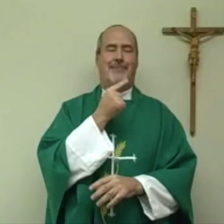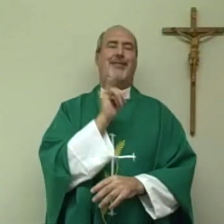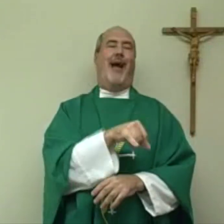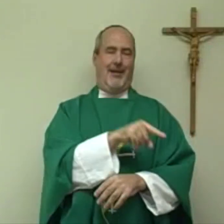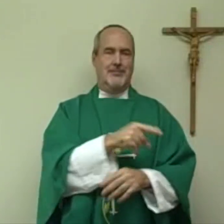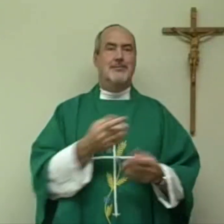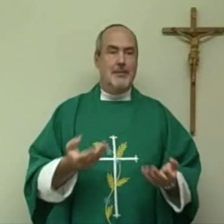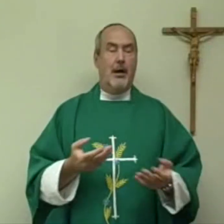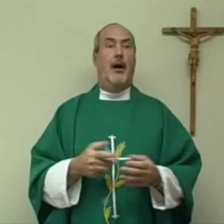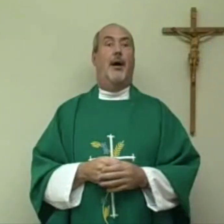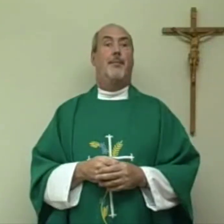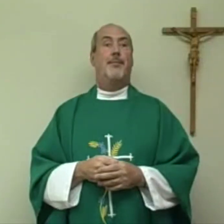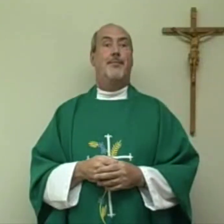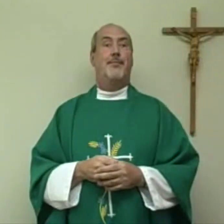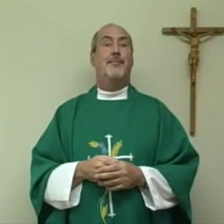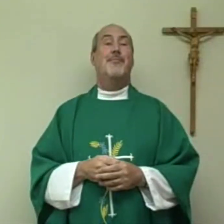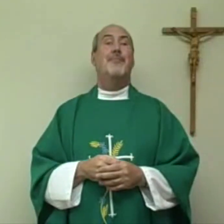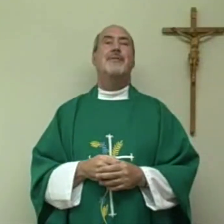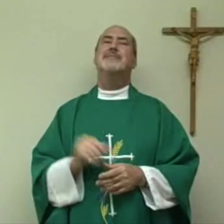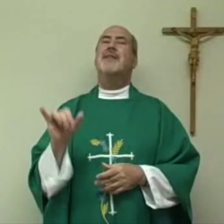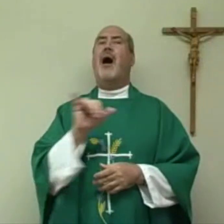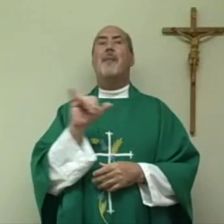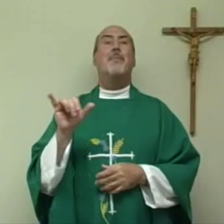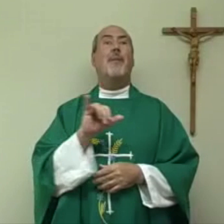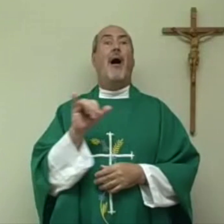illness. It's serious business.